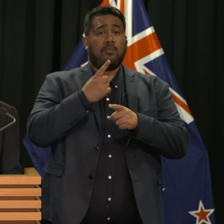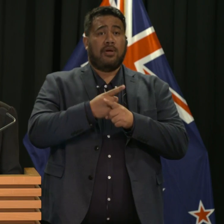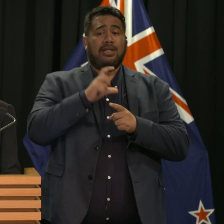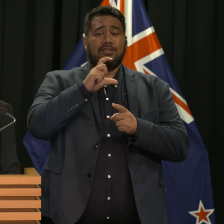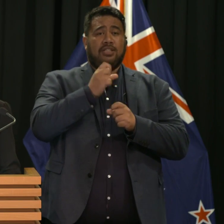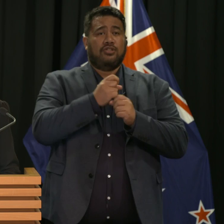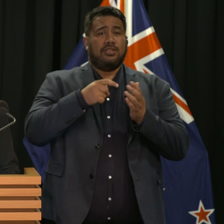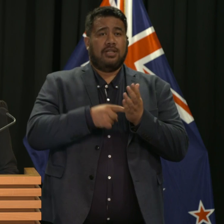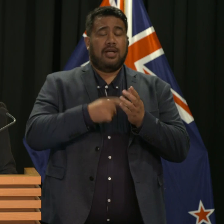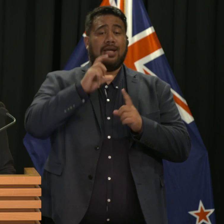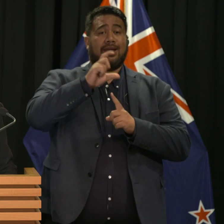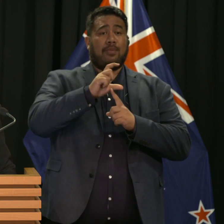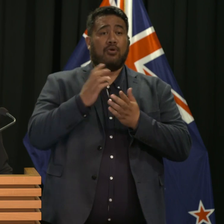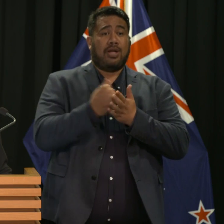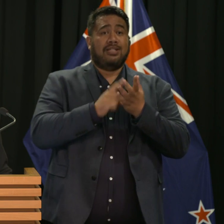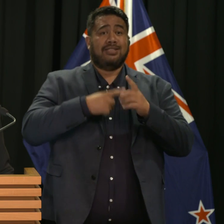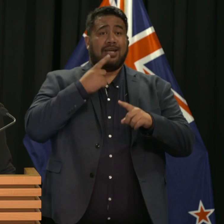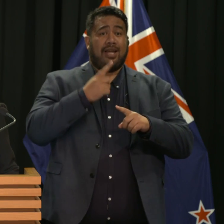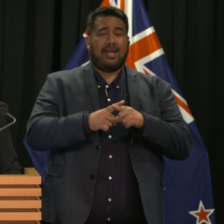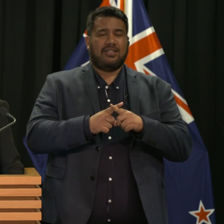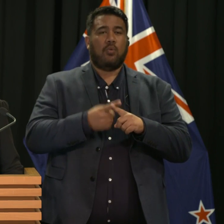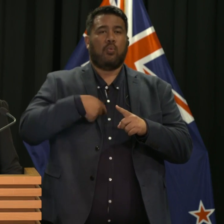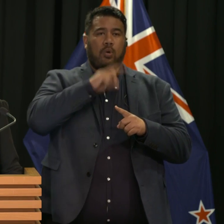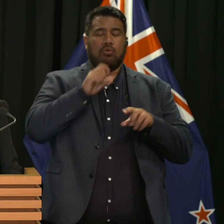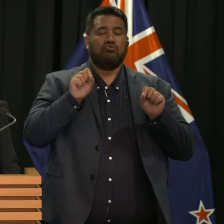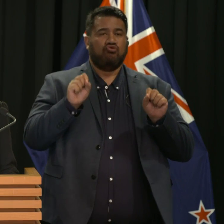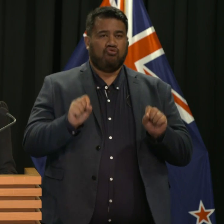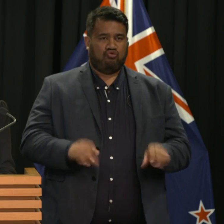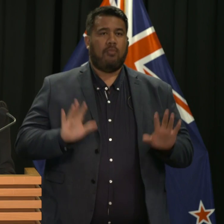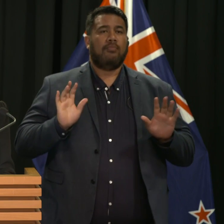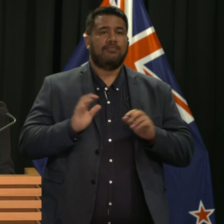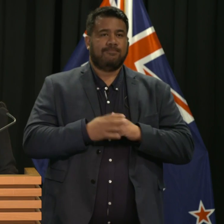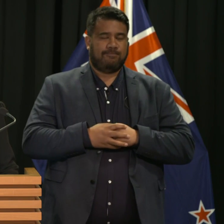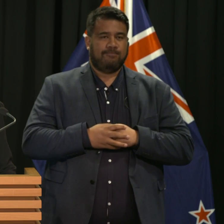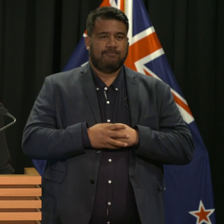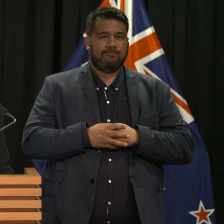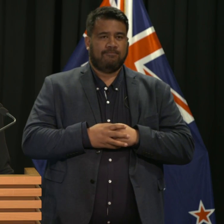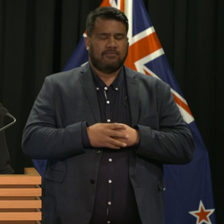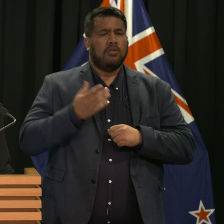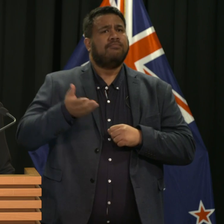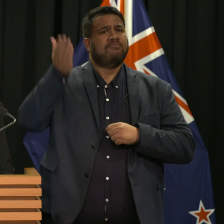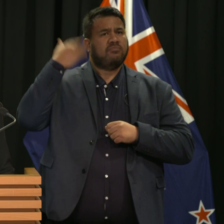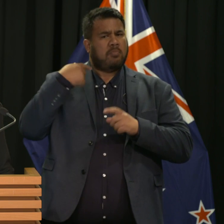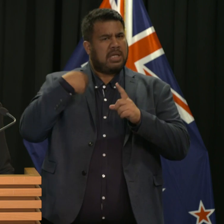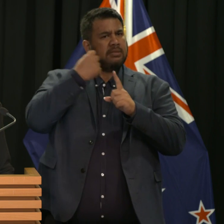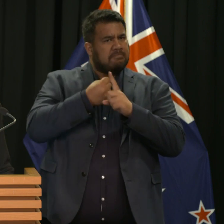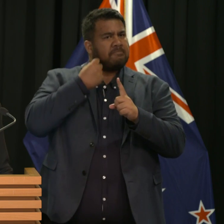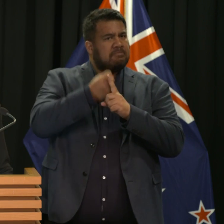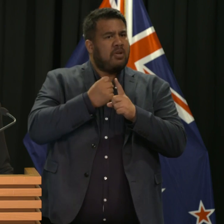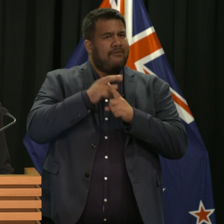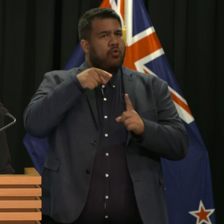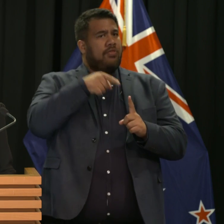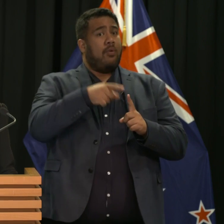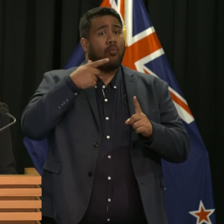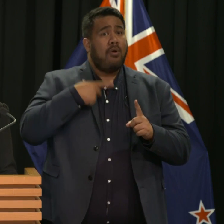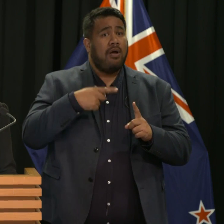tax. I campaigned on capital gains because I believed New Zealand's tax system could and